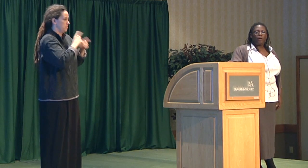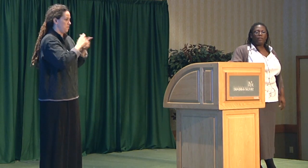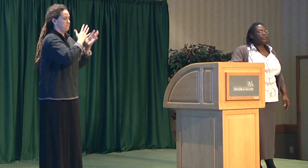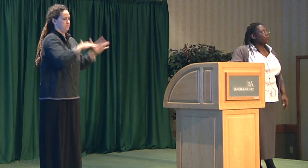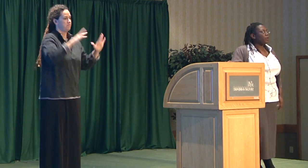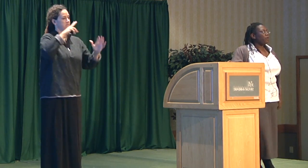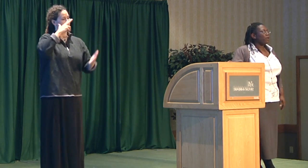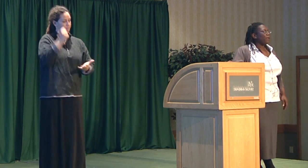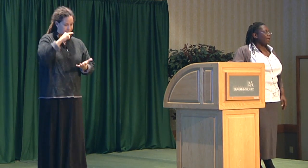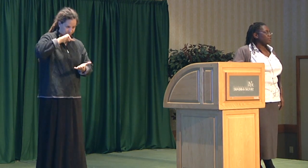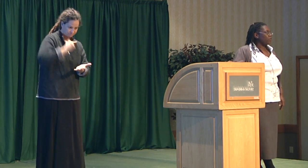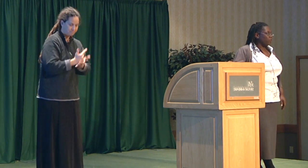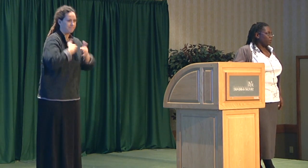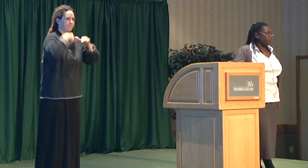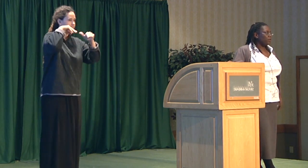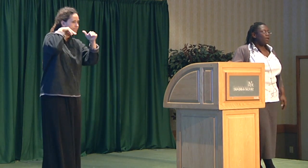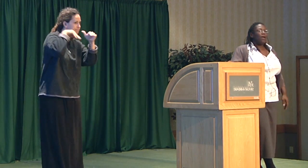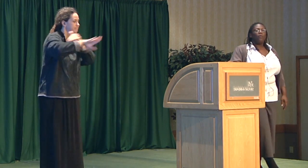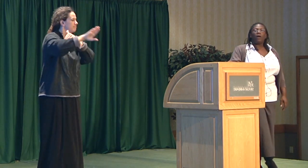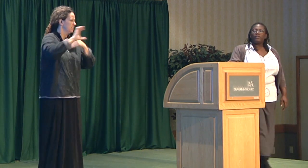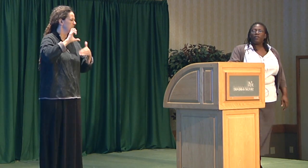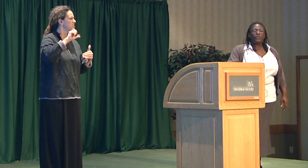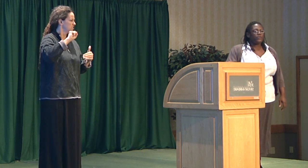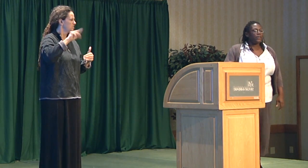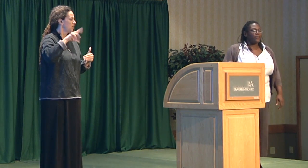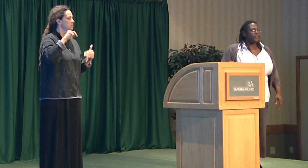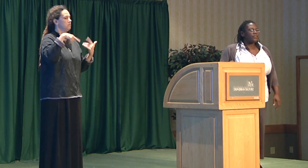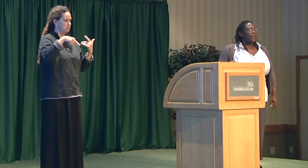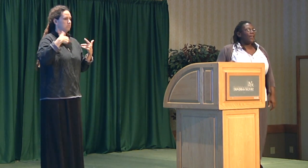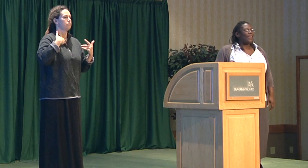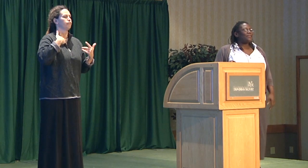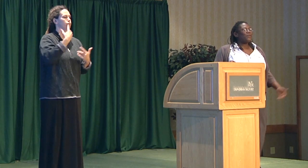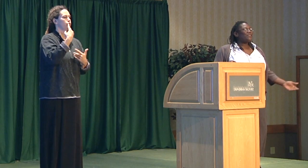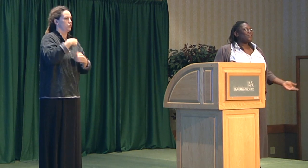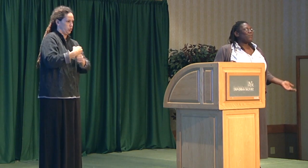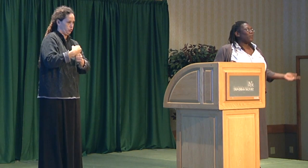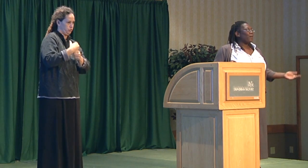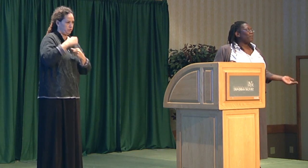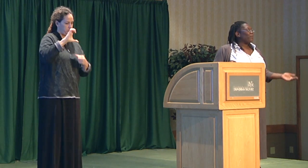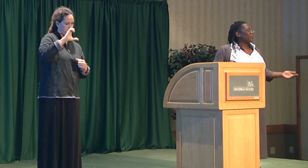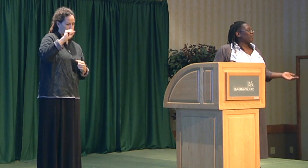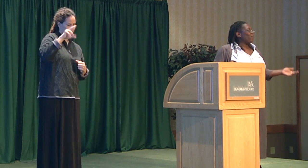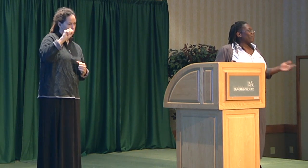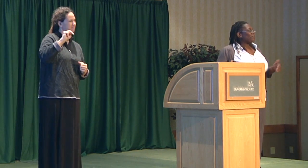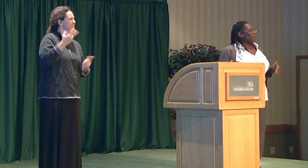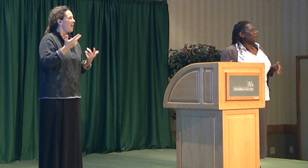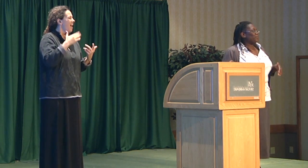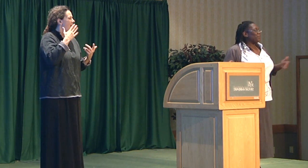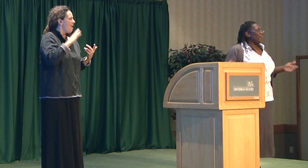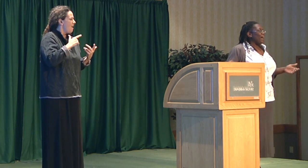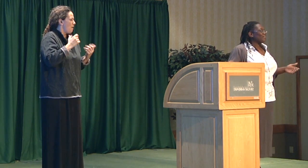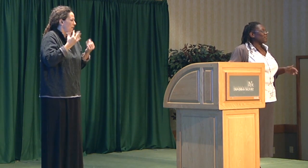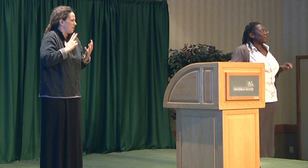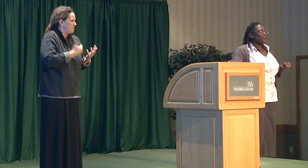into the interpreting program at Cal State Northridge, where I was there for 2 years. And as most of us when we're young, we don't really know if that's what we